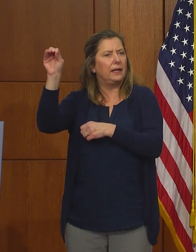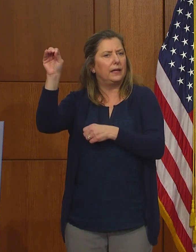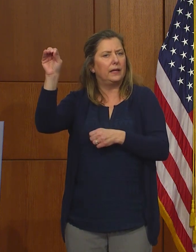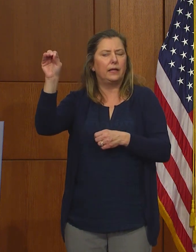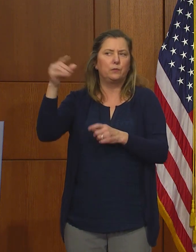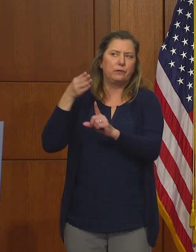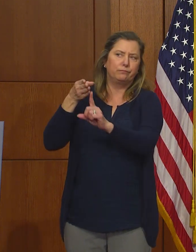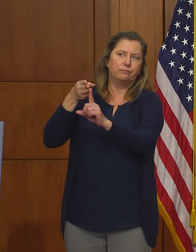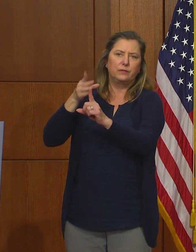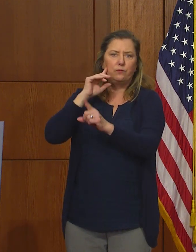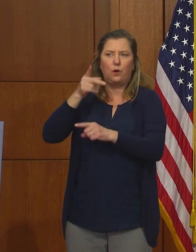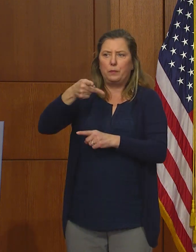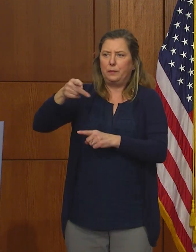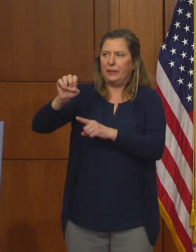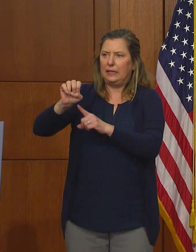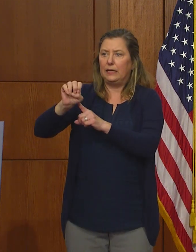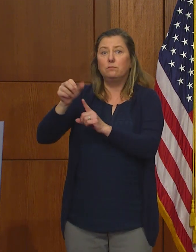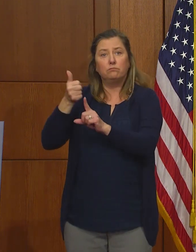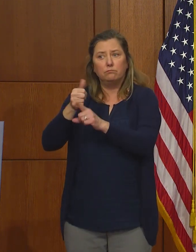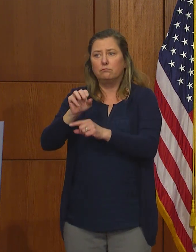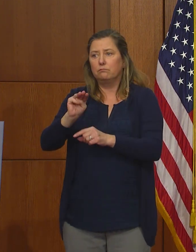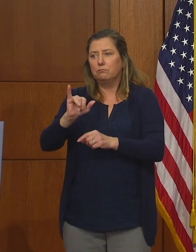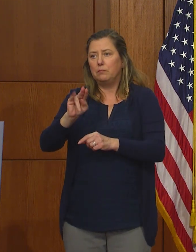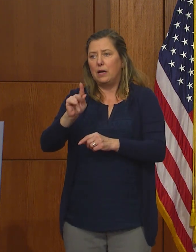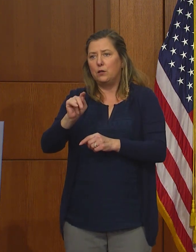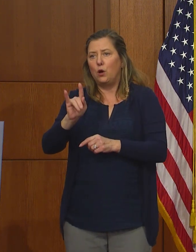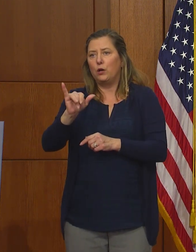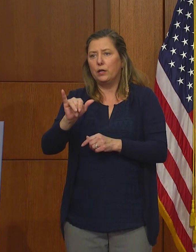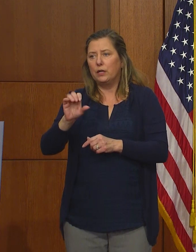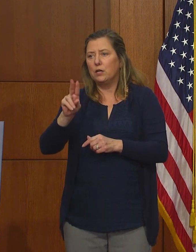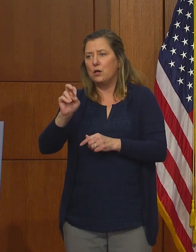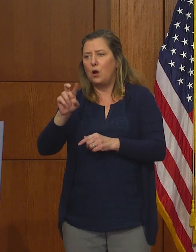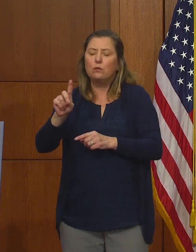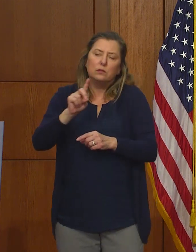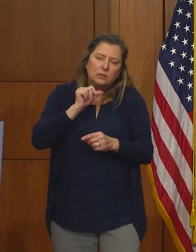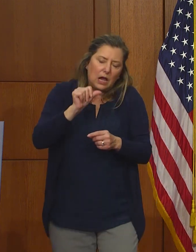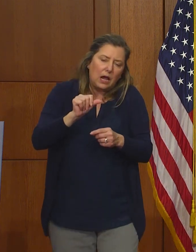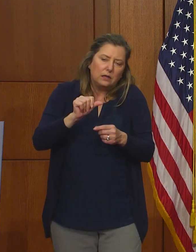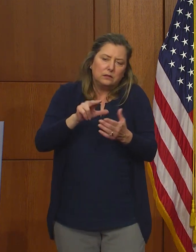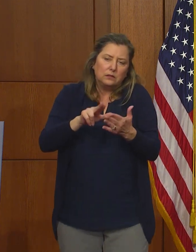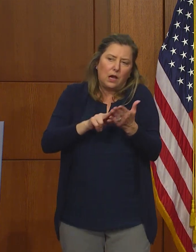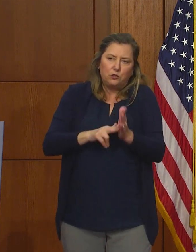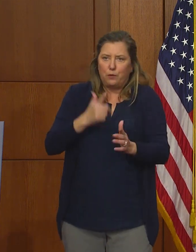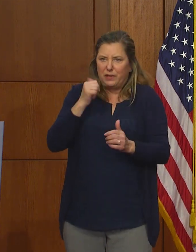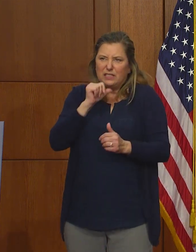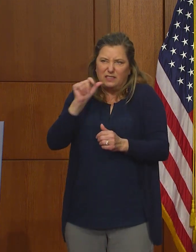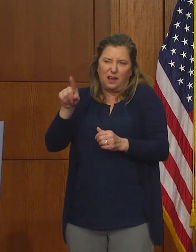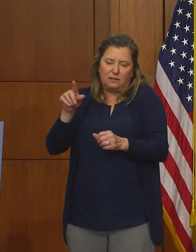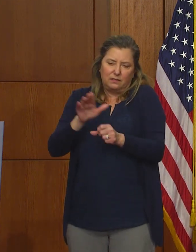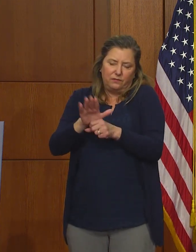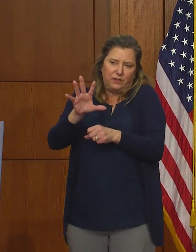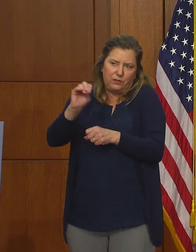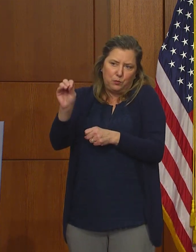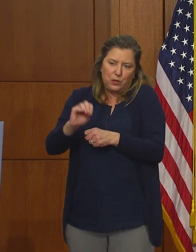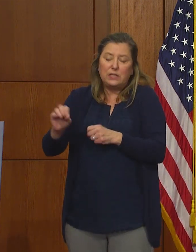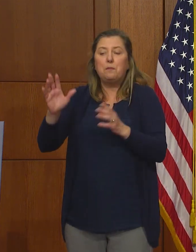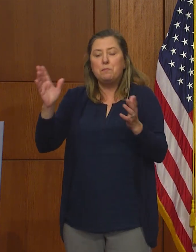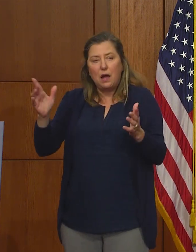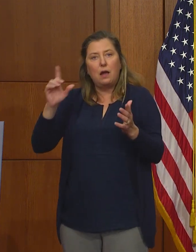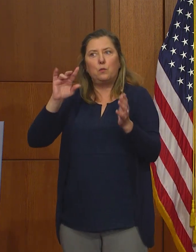we have used for the PPE. They're minority owned. They're not a minority owned contractor because not only 50%, but we